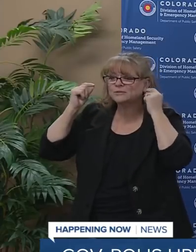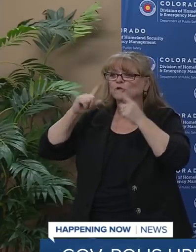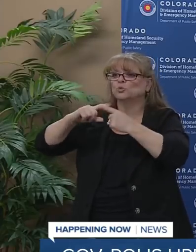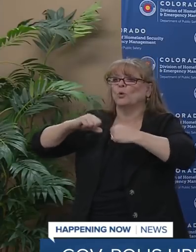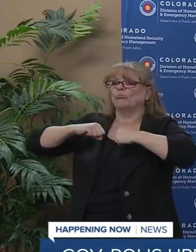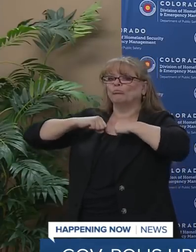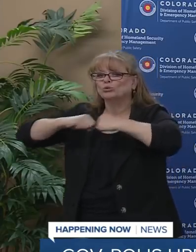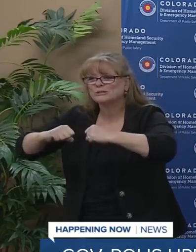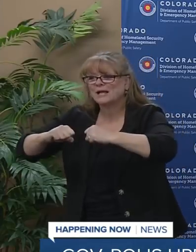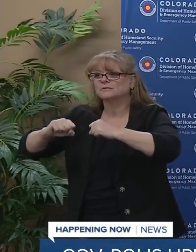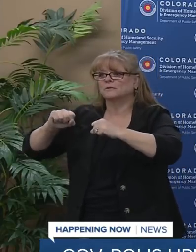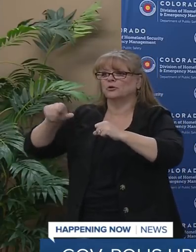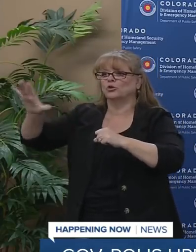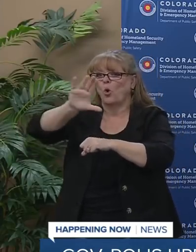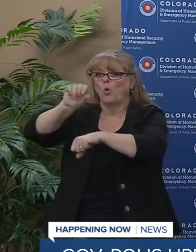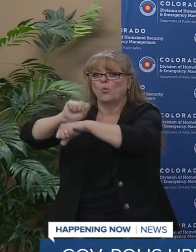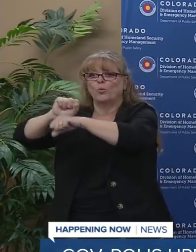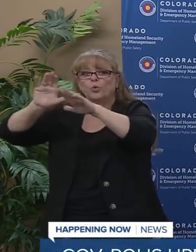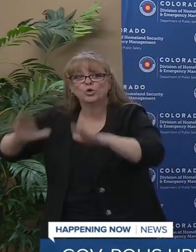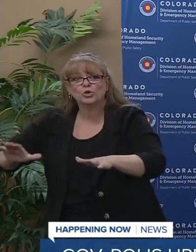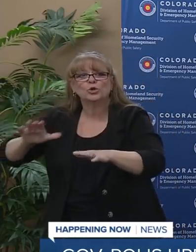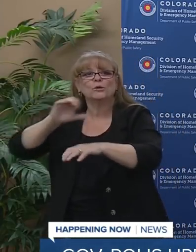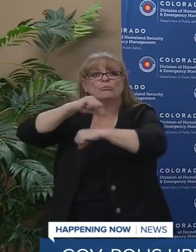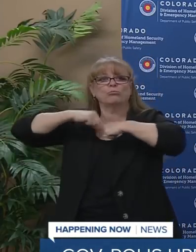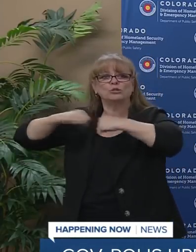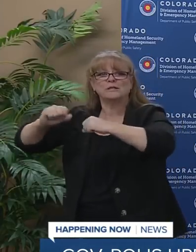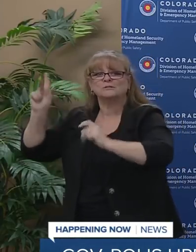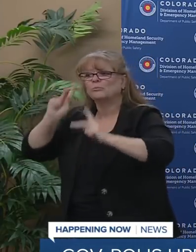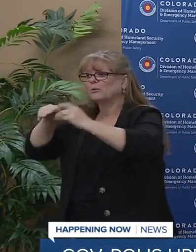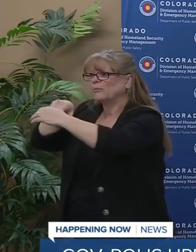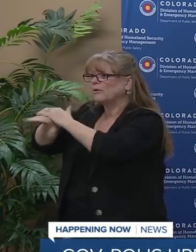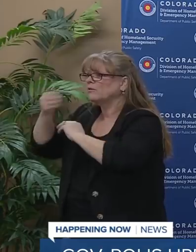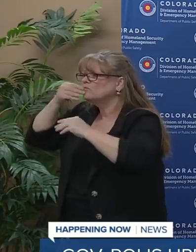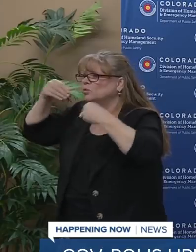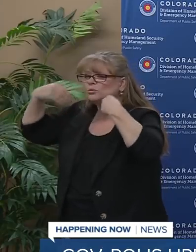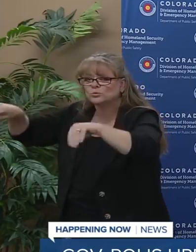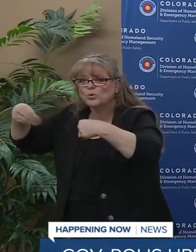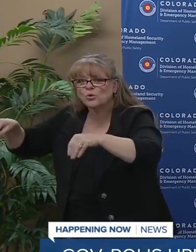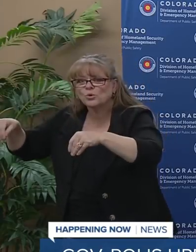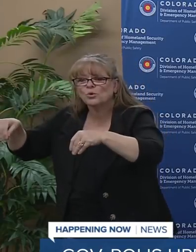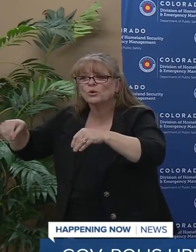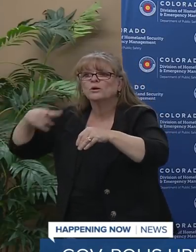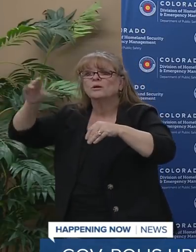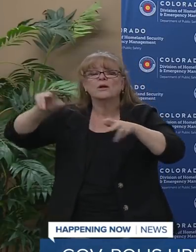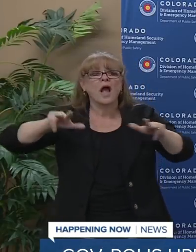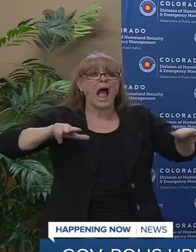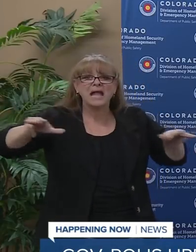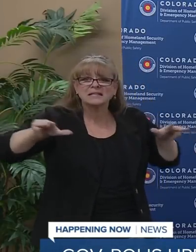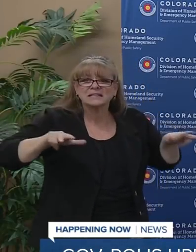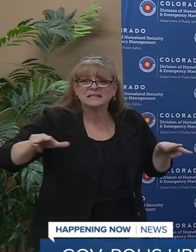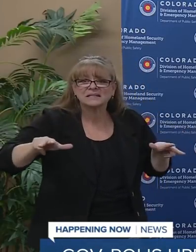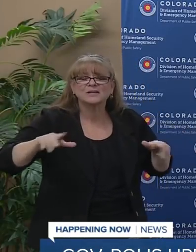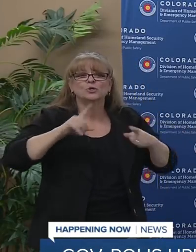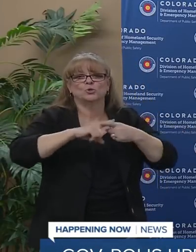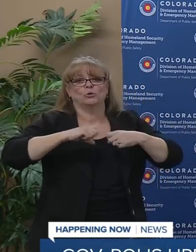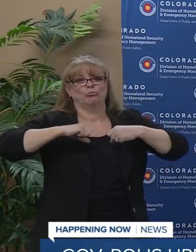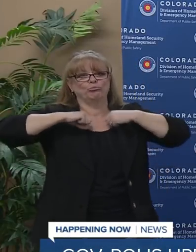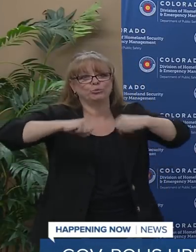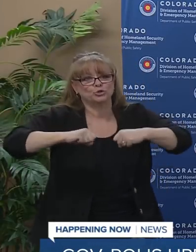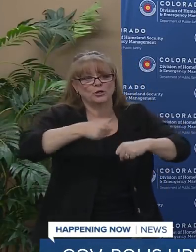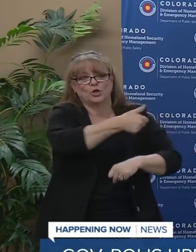store worker, the other person who may be out on a bike or walking their dog around the neighborhood, as well as protecting yourself. So this is an